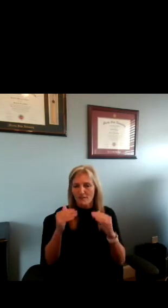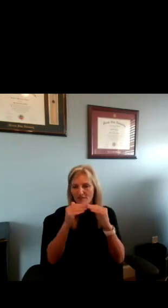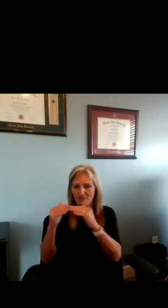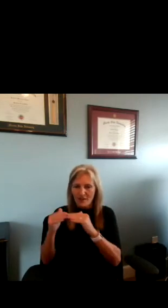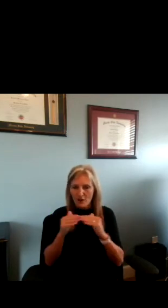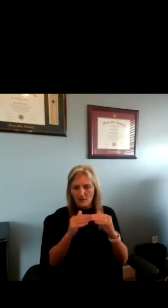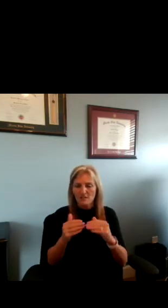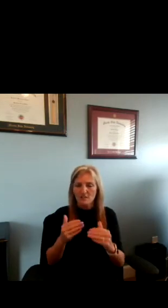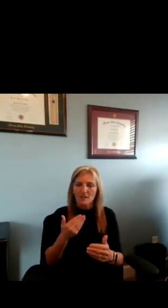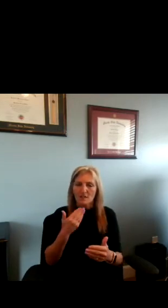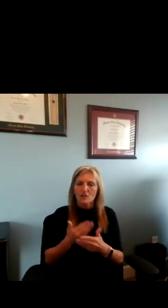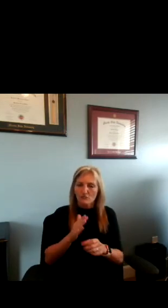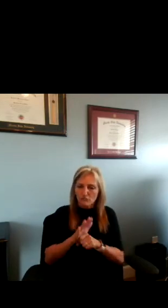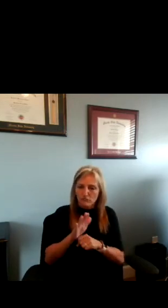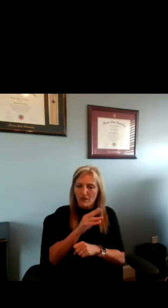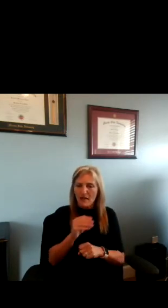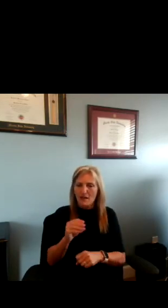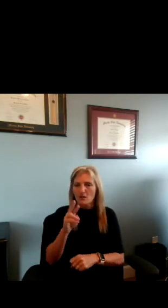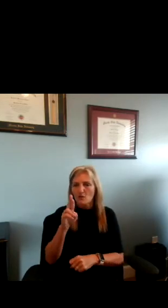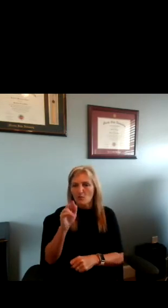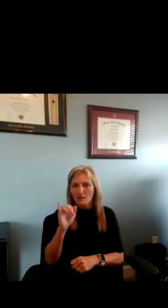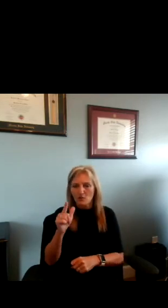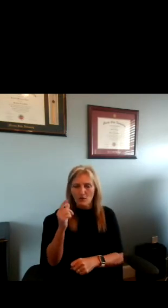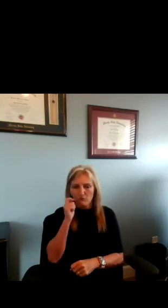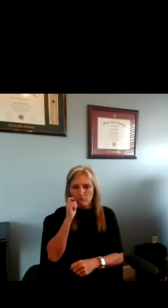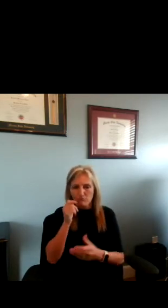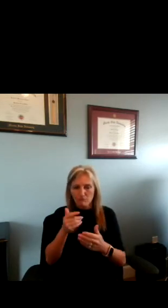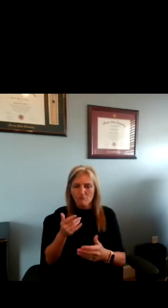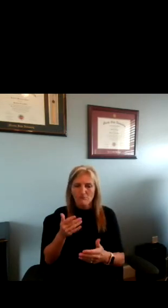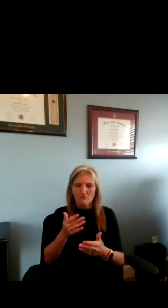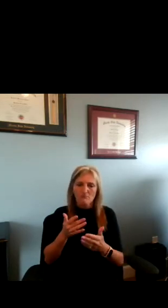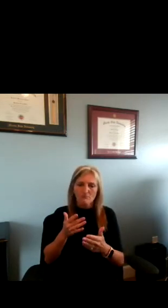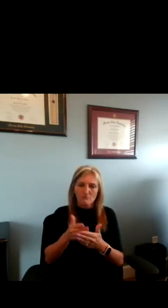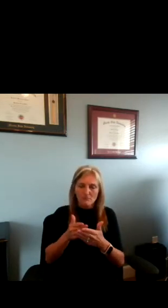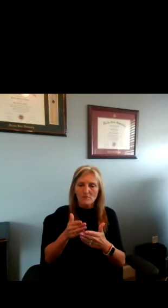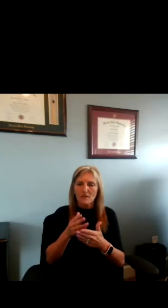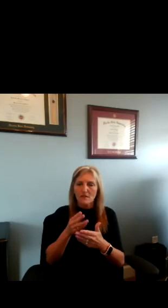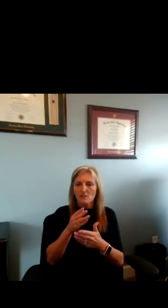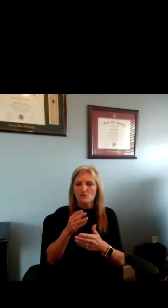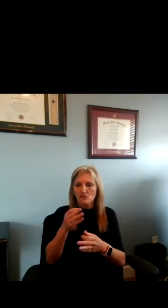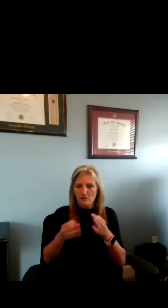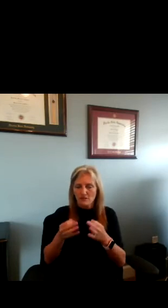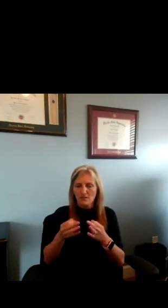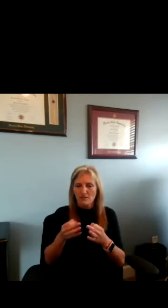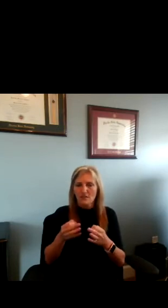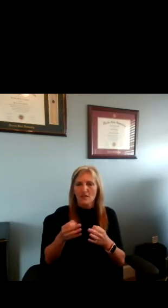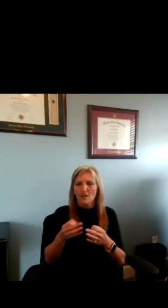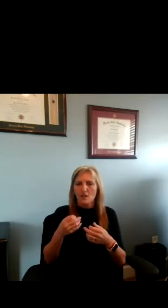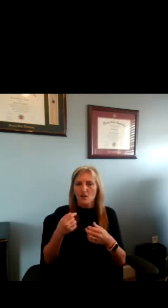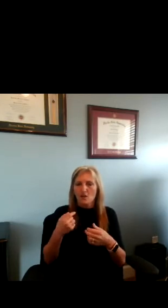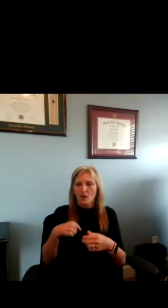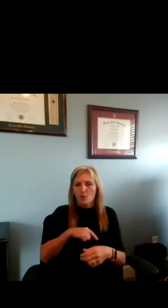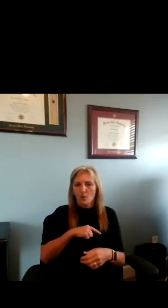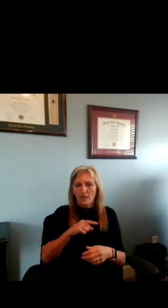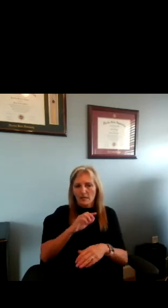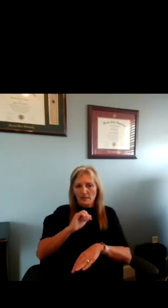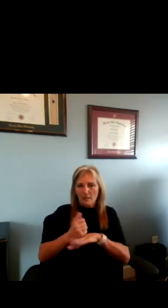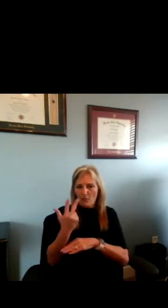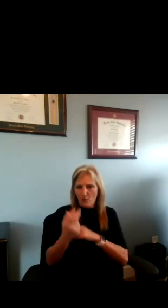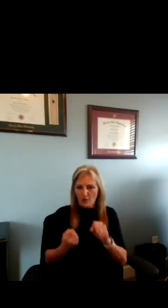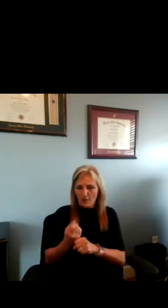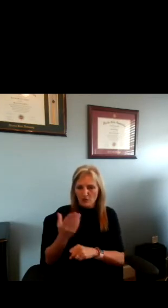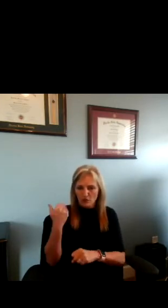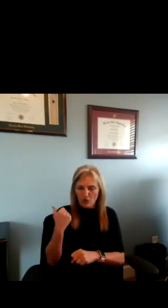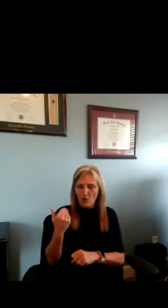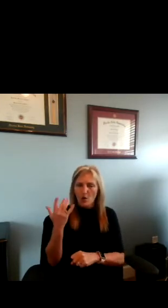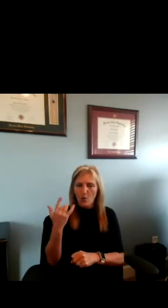effectiveness, and racial justice. I wanted to use some of my time to lift up why we made this investment in the Urban Institute 3 years ago, and why we continue to